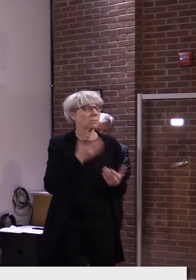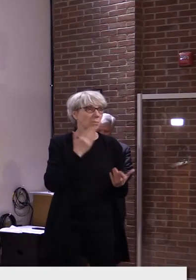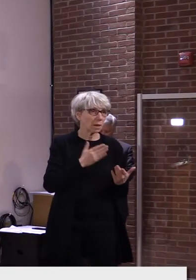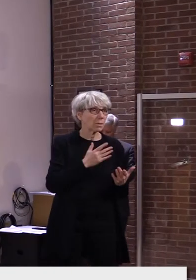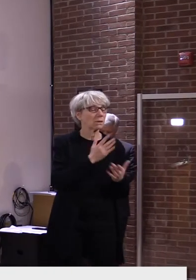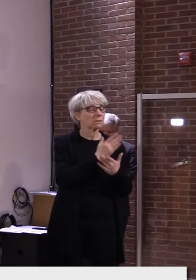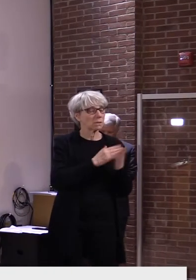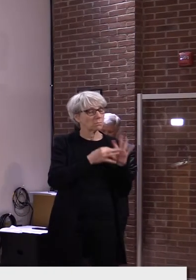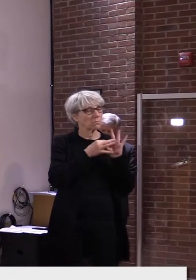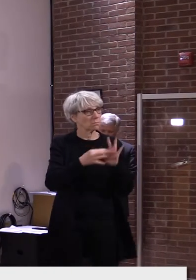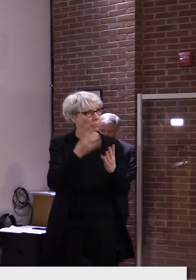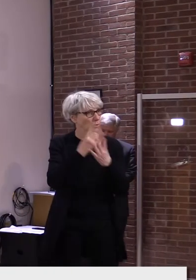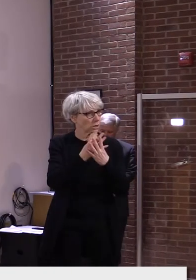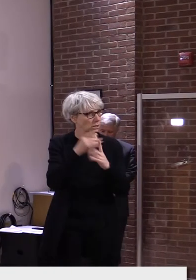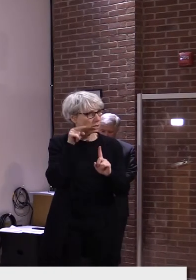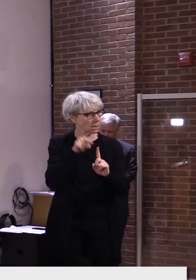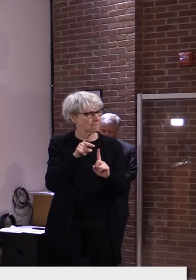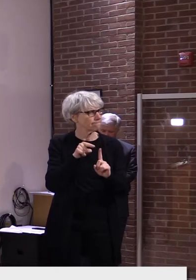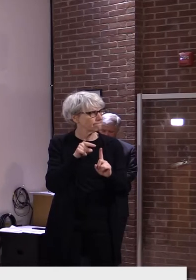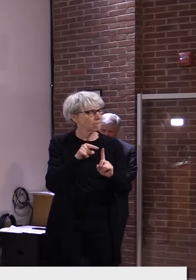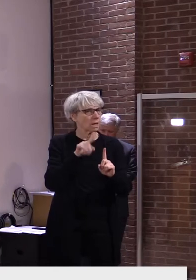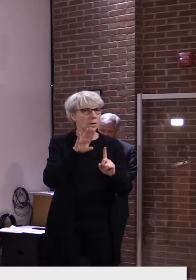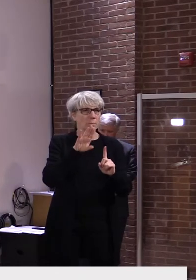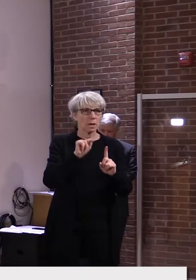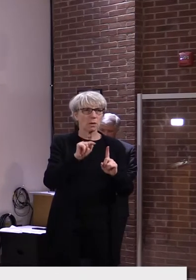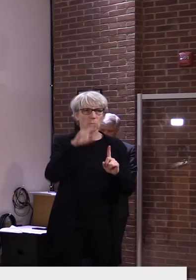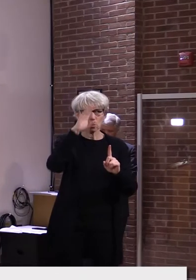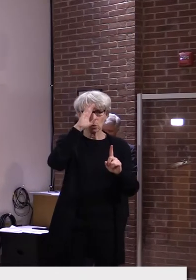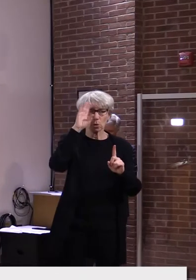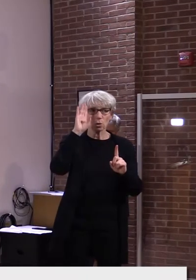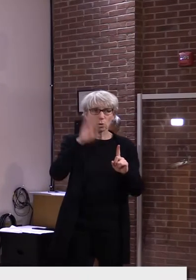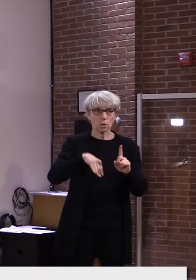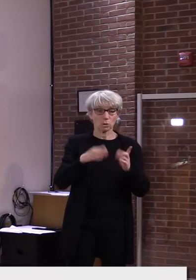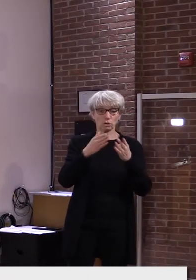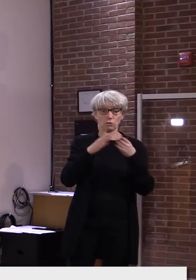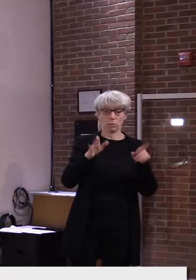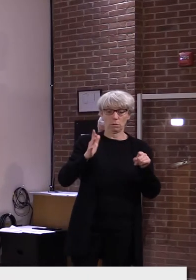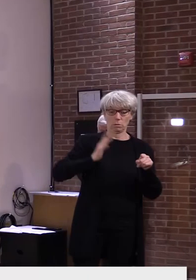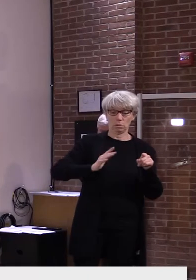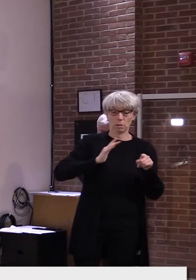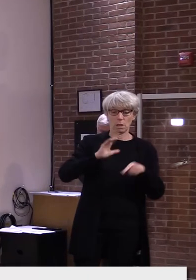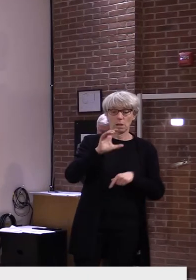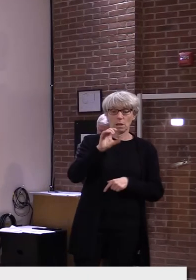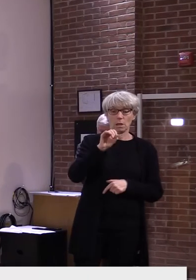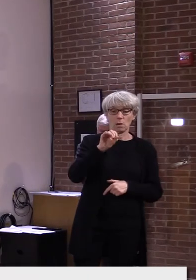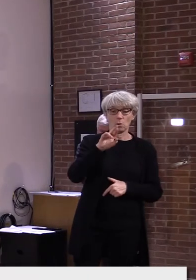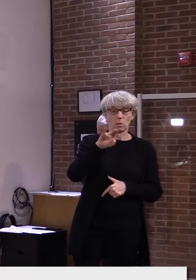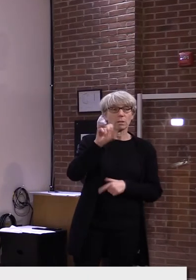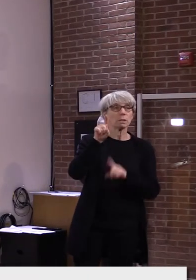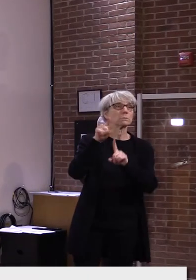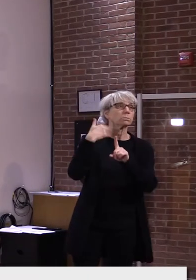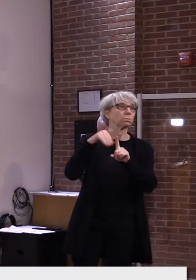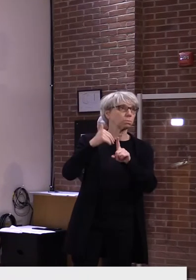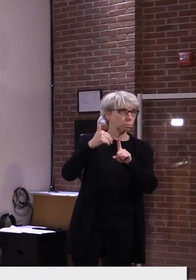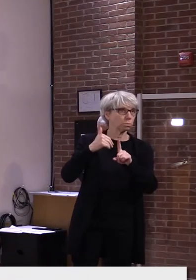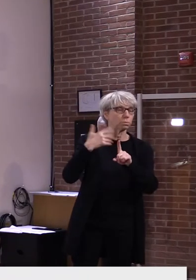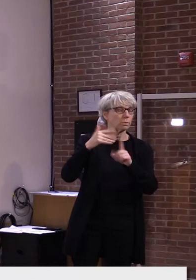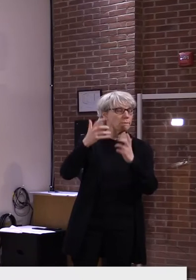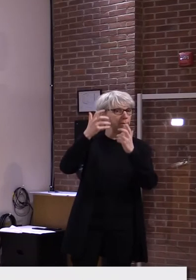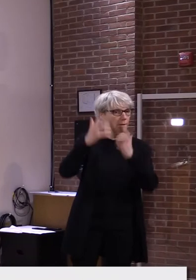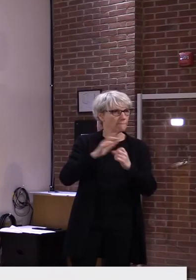prison-related, but overall, we know that there were more cases there than in other parts of the state for quite a